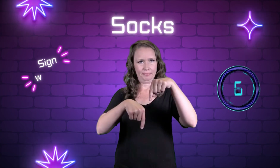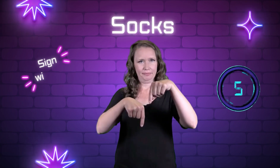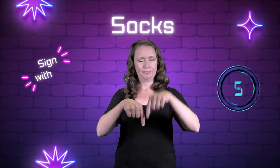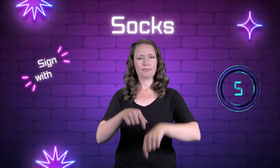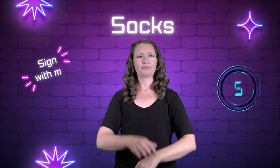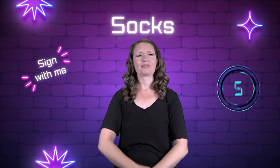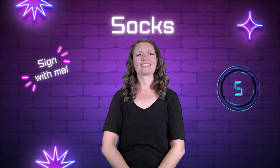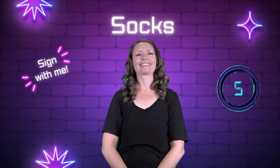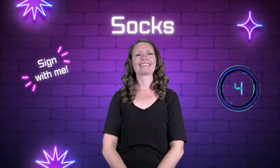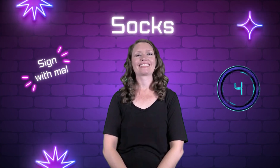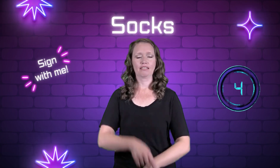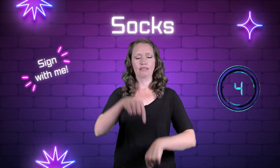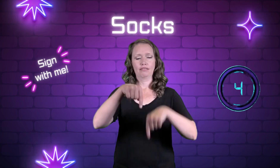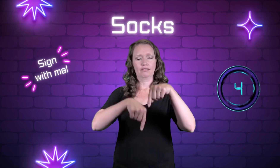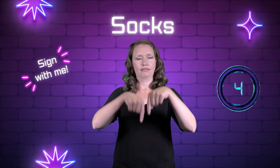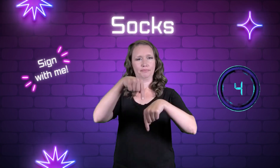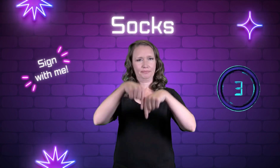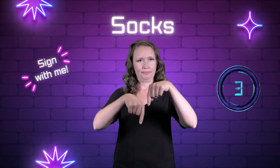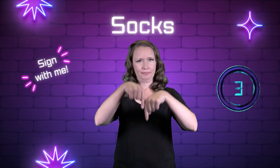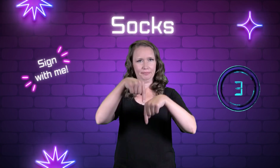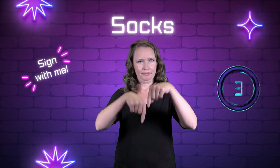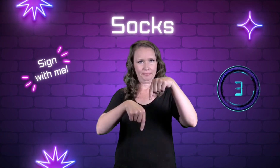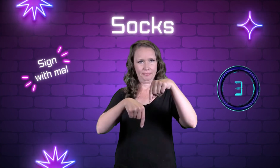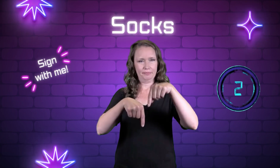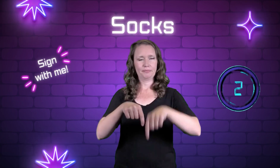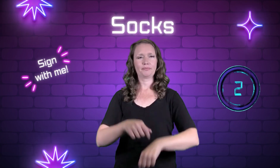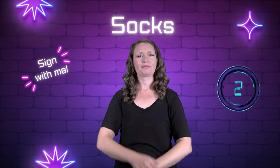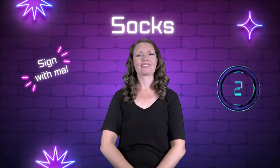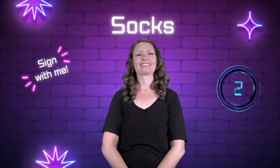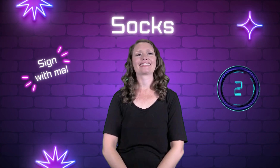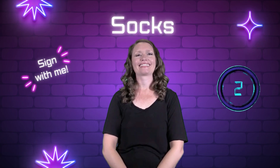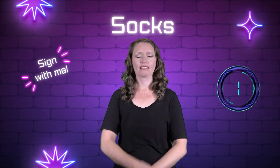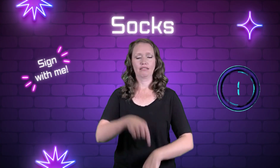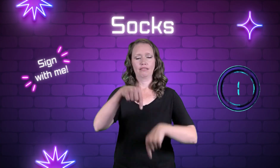Sign with me. Sign, socks.